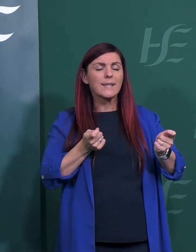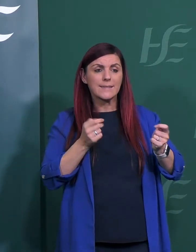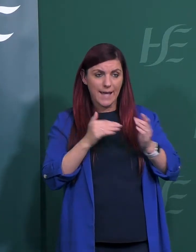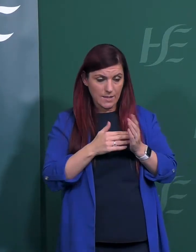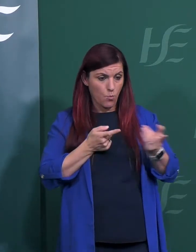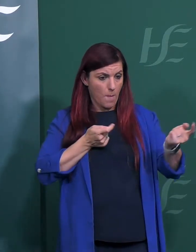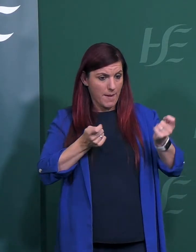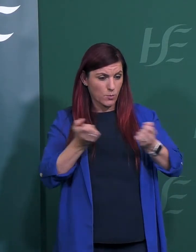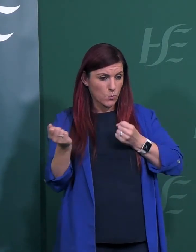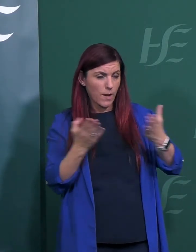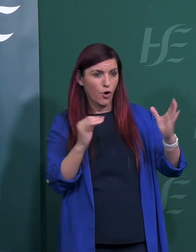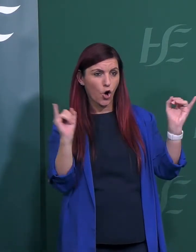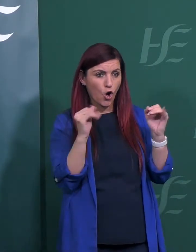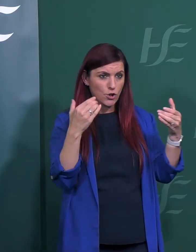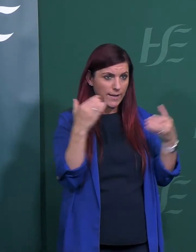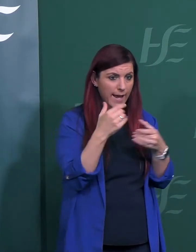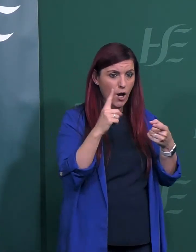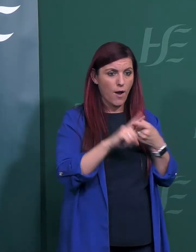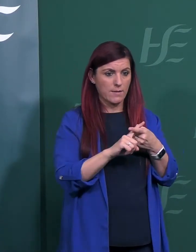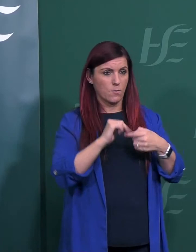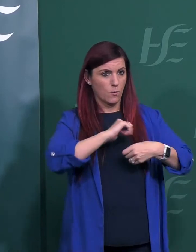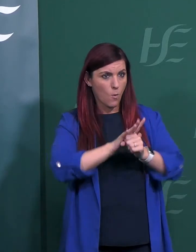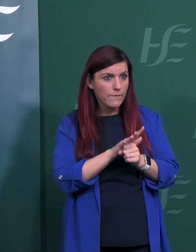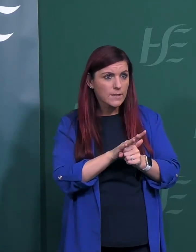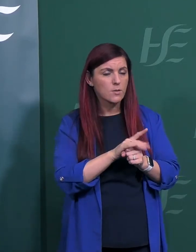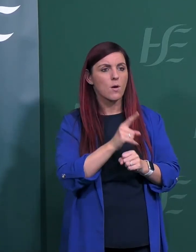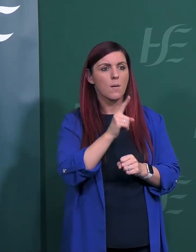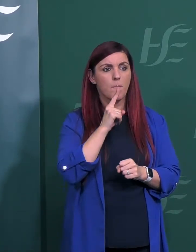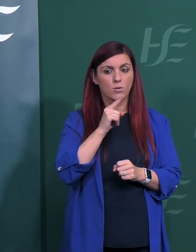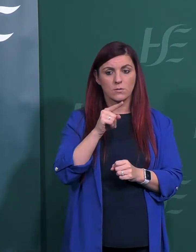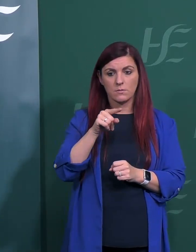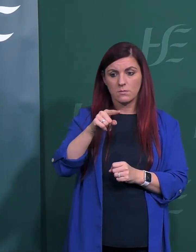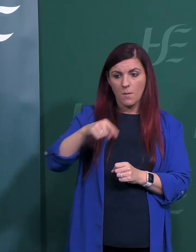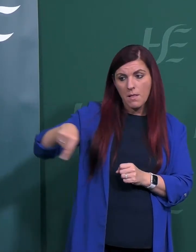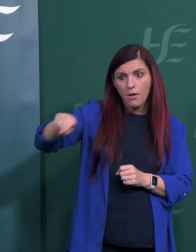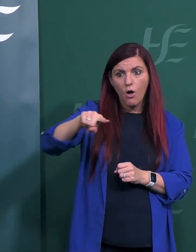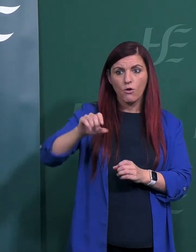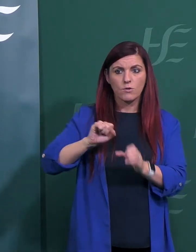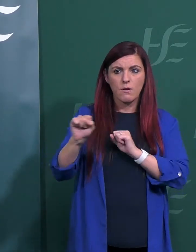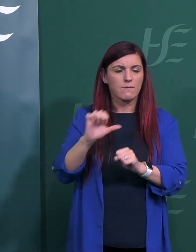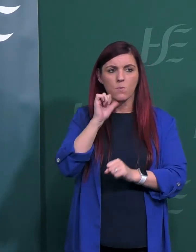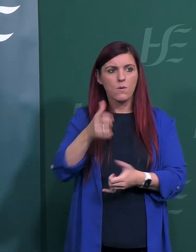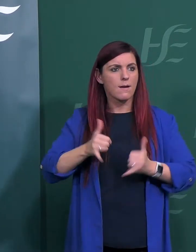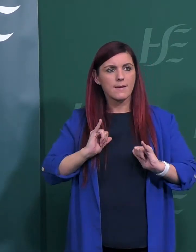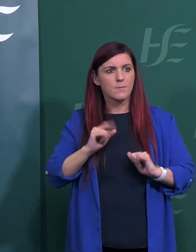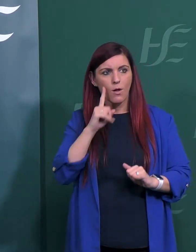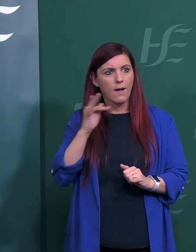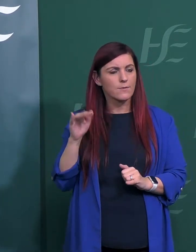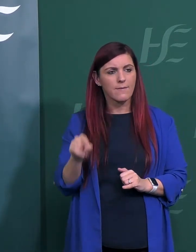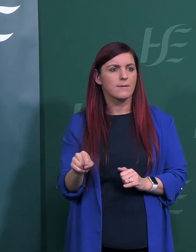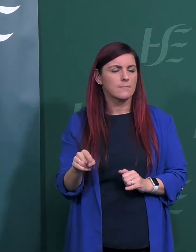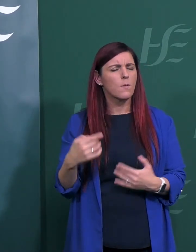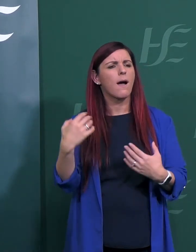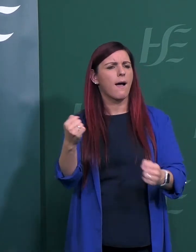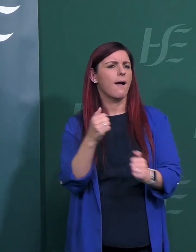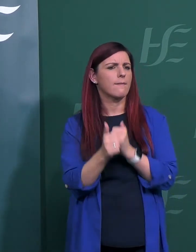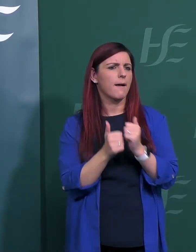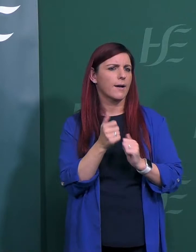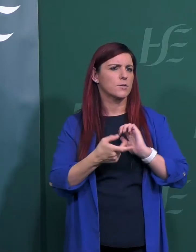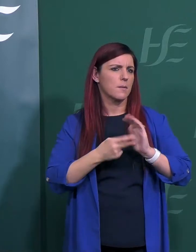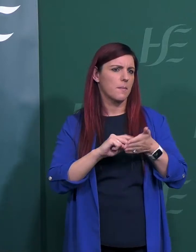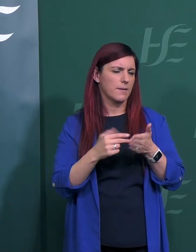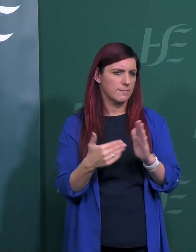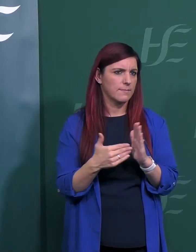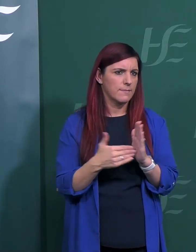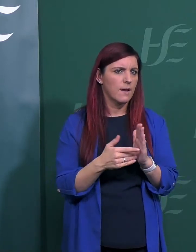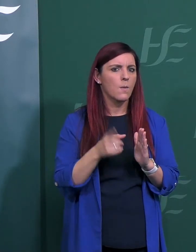and meet the COVID requirements, but we're not getting to some of the other services that we really want to get to. And we do have an action plan, and we set it